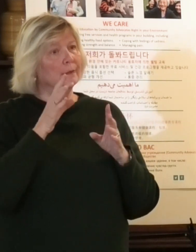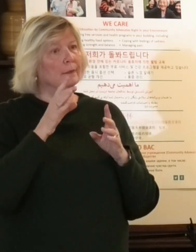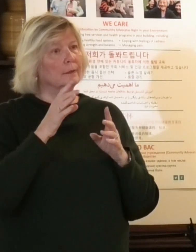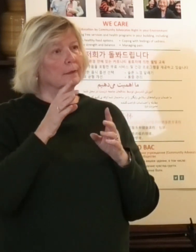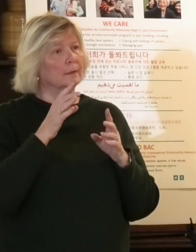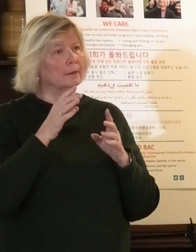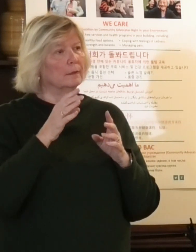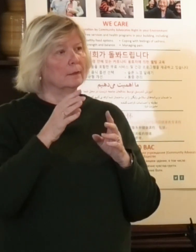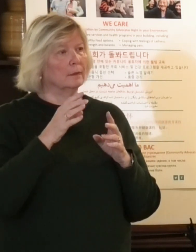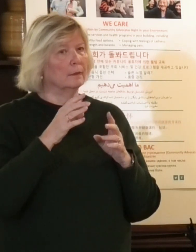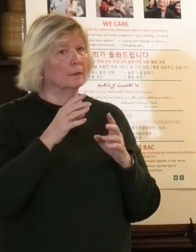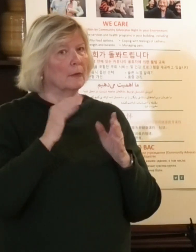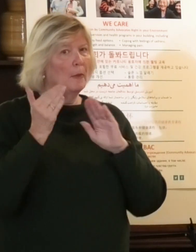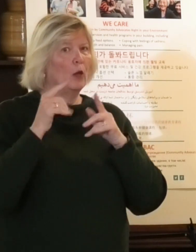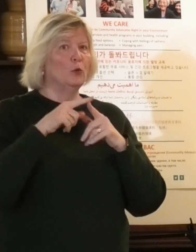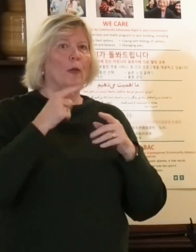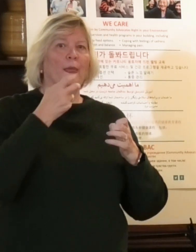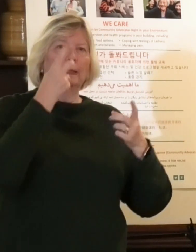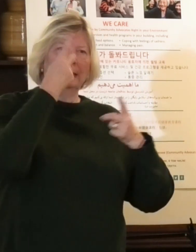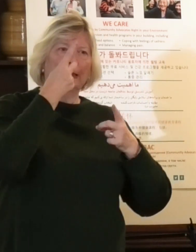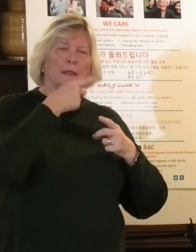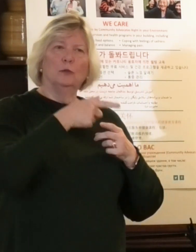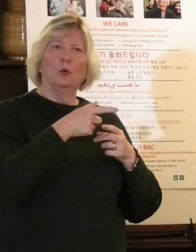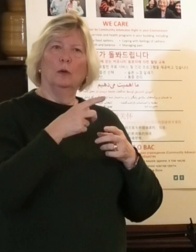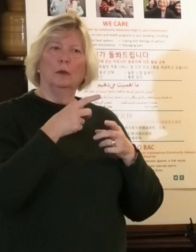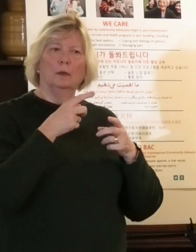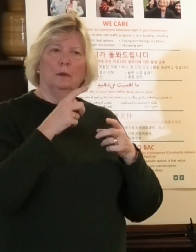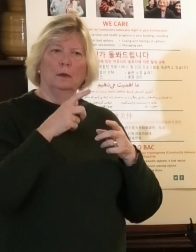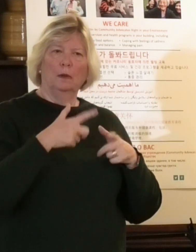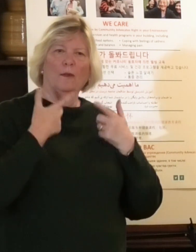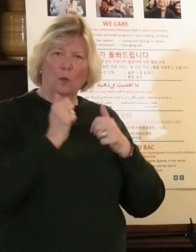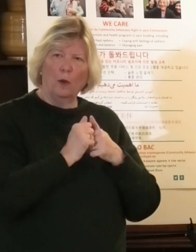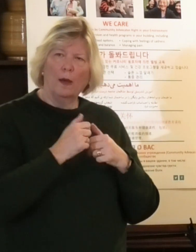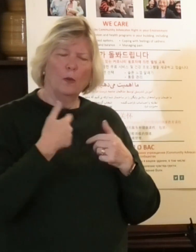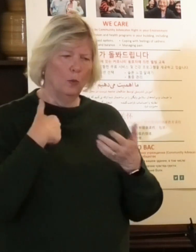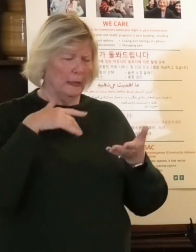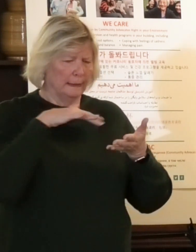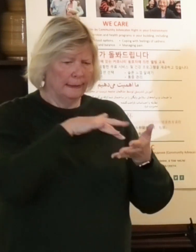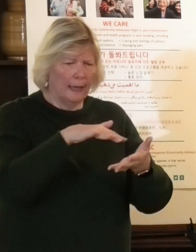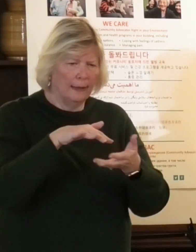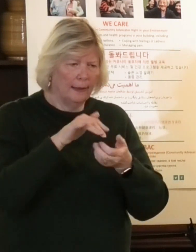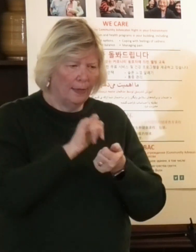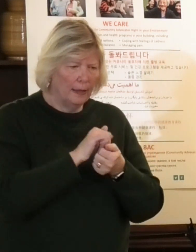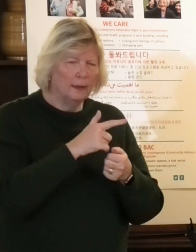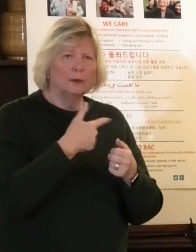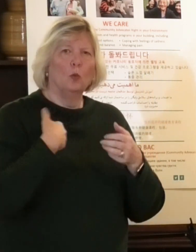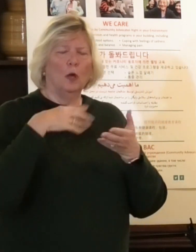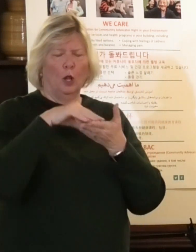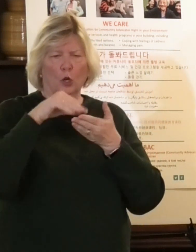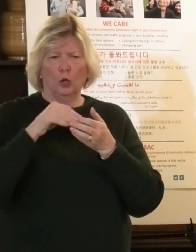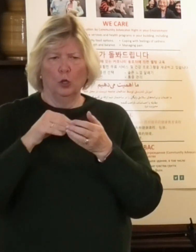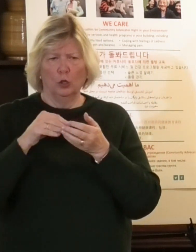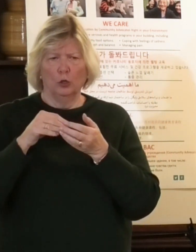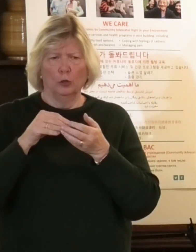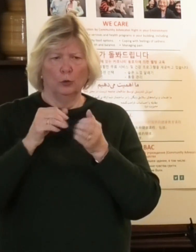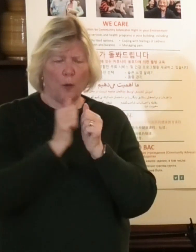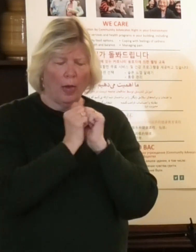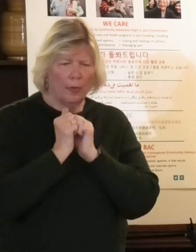condition or the disease you're dealing with? So we study this, we learn together, we support each